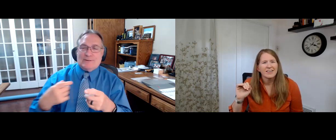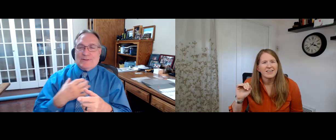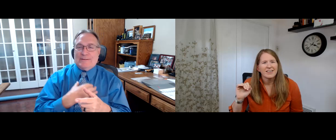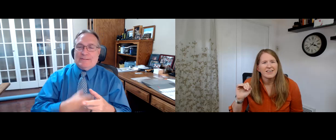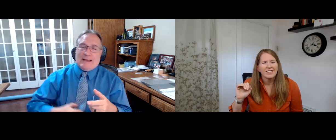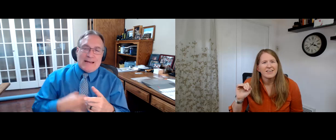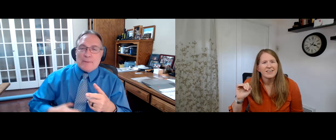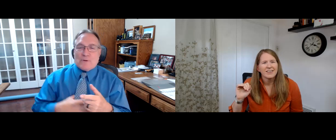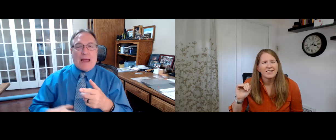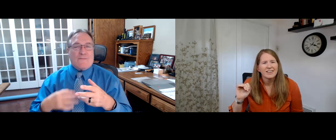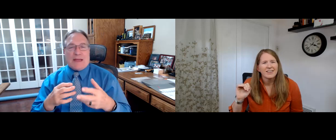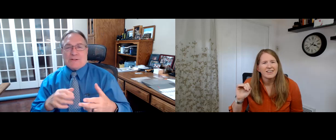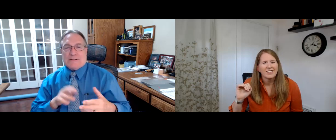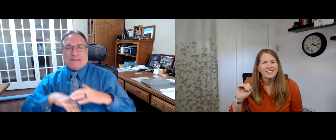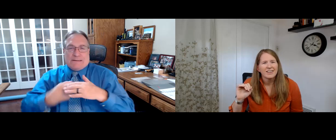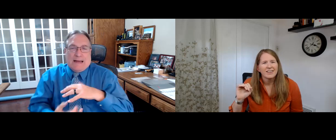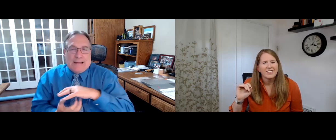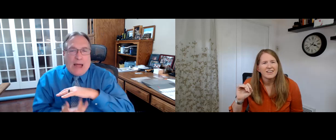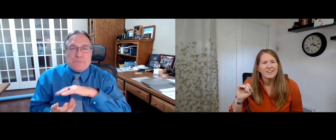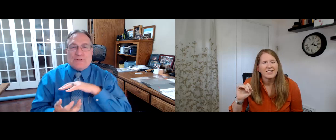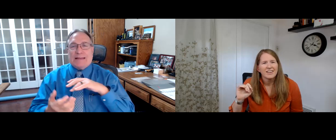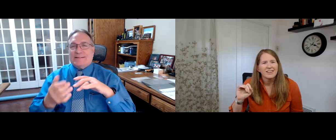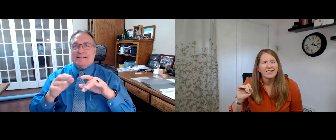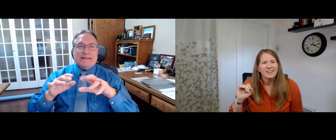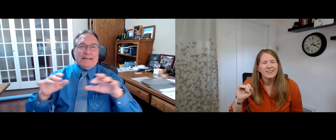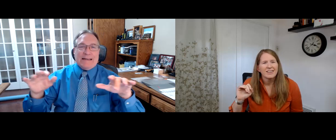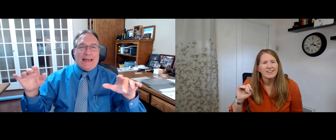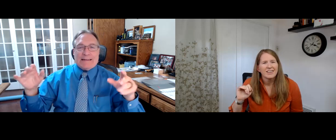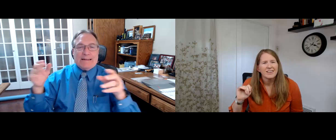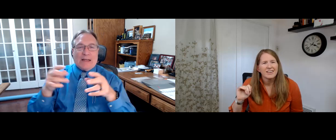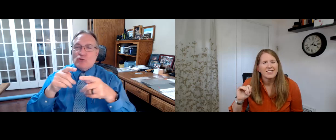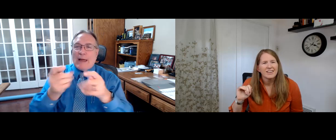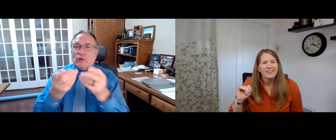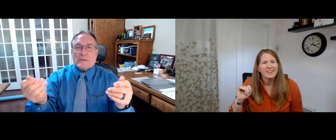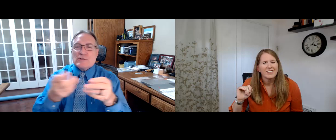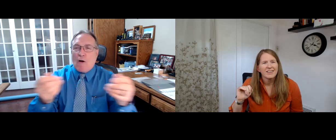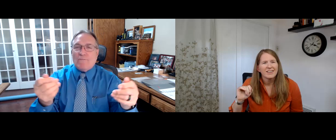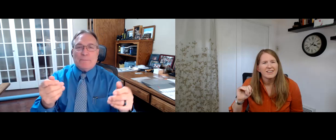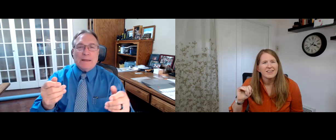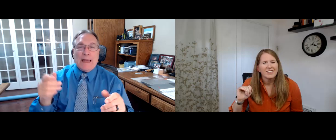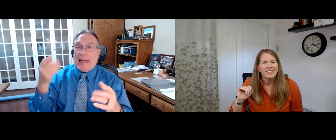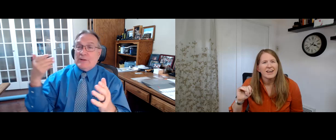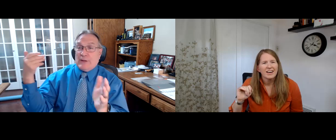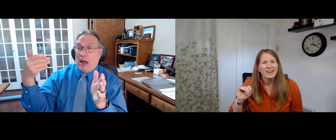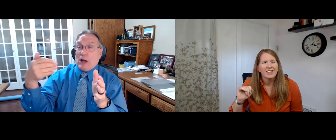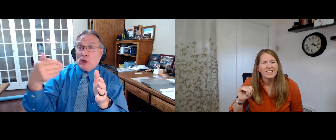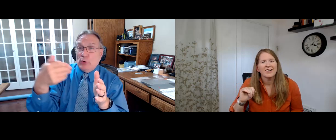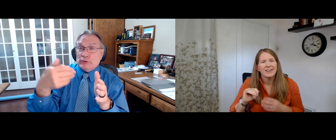contentions and aggravations and upsets, and they tried to resolve them. And as they got closer